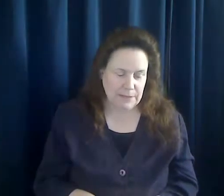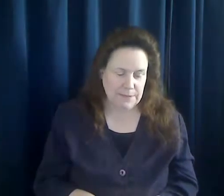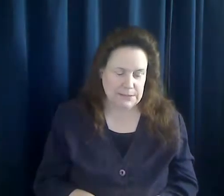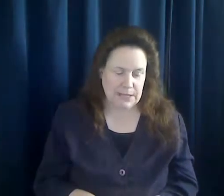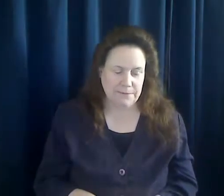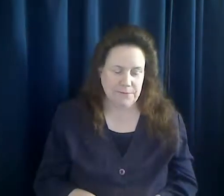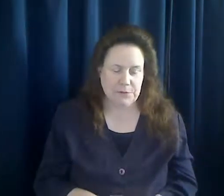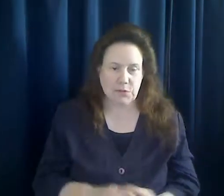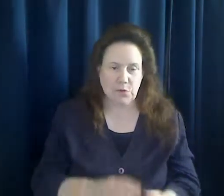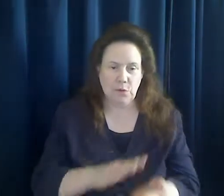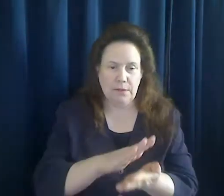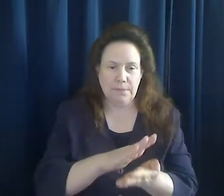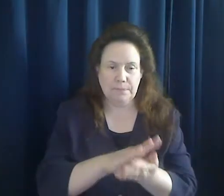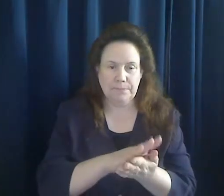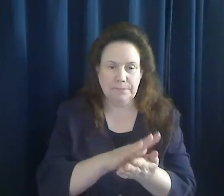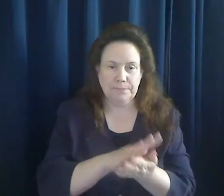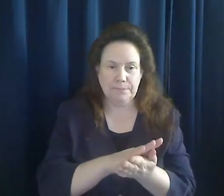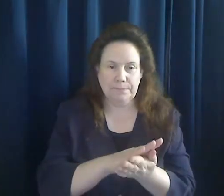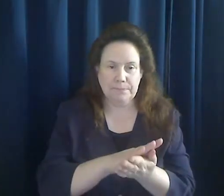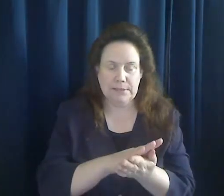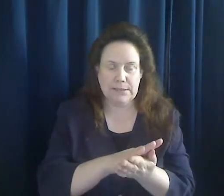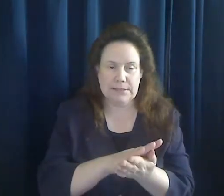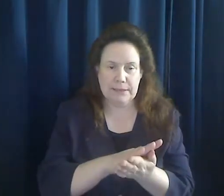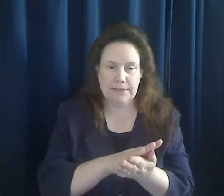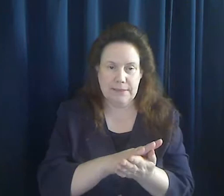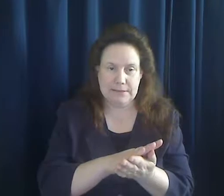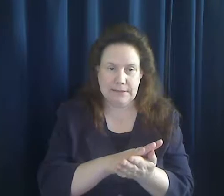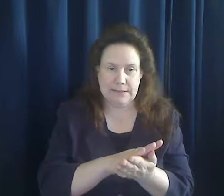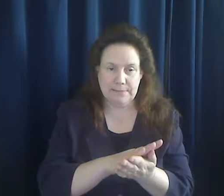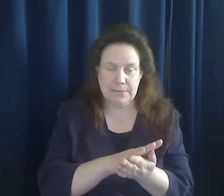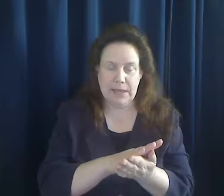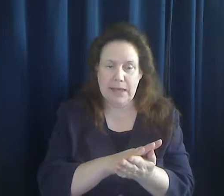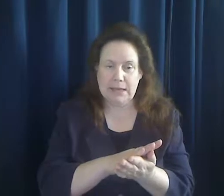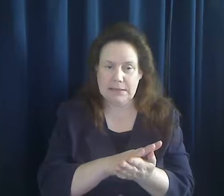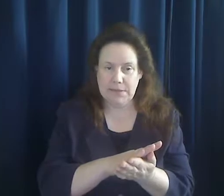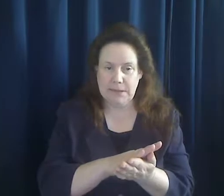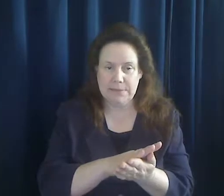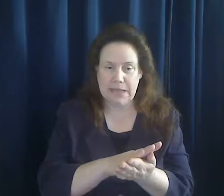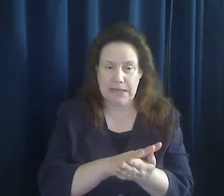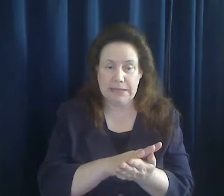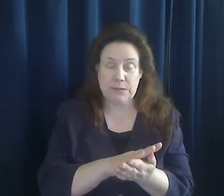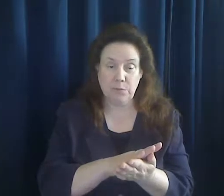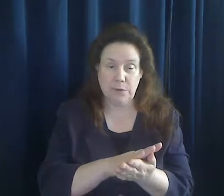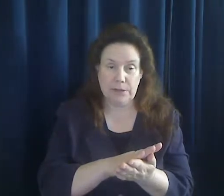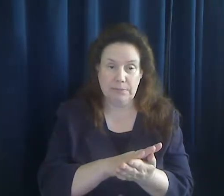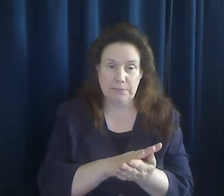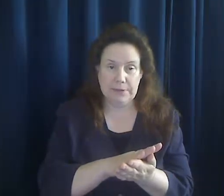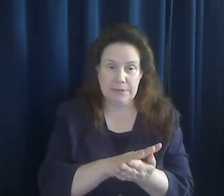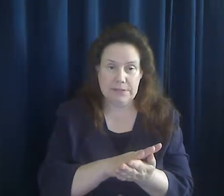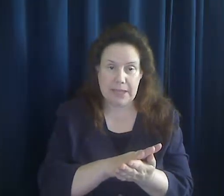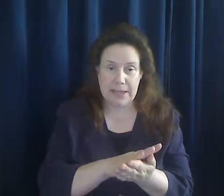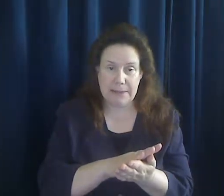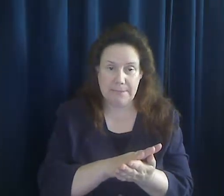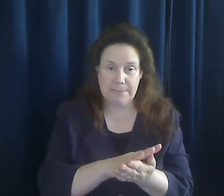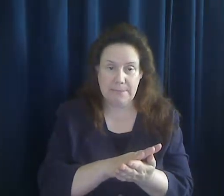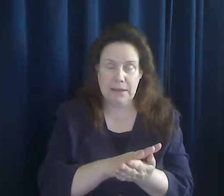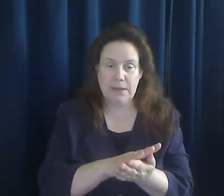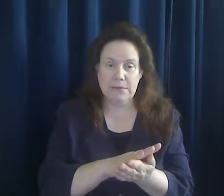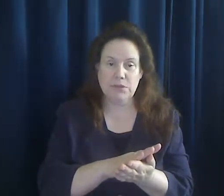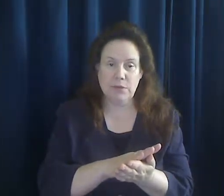The sign for school is like this. Sometimes signs will be the same, so you